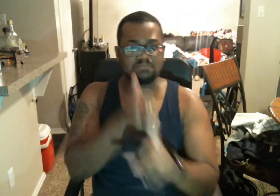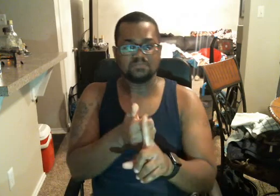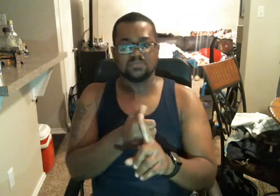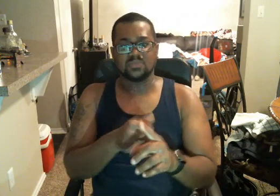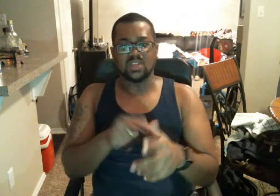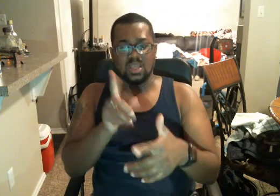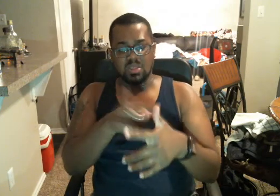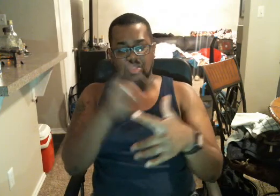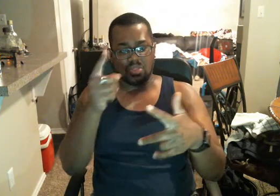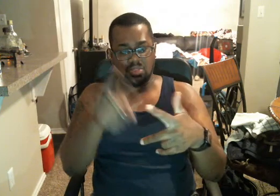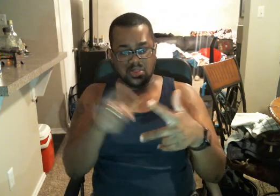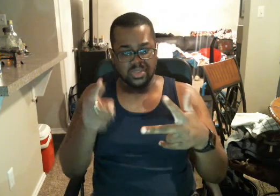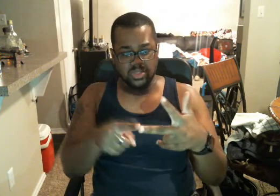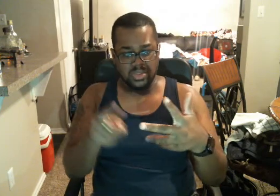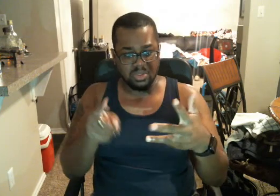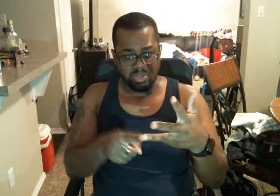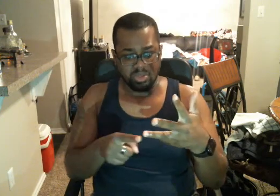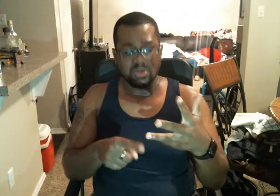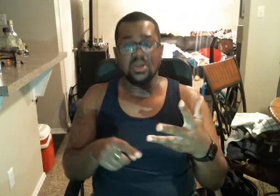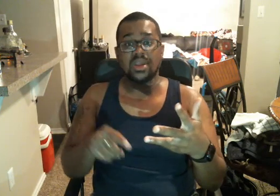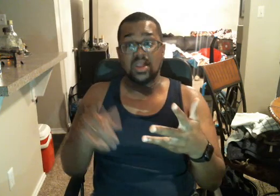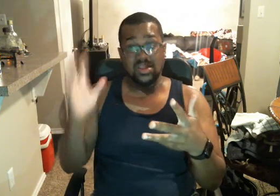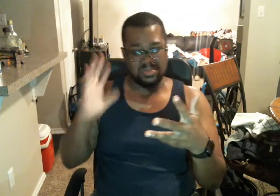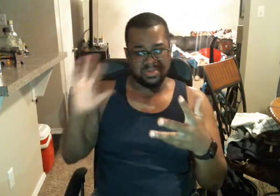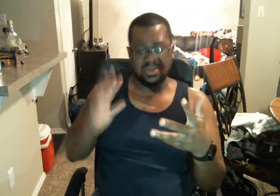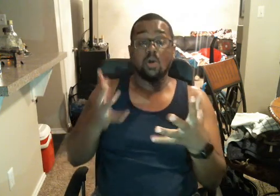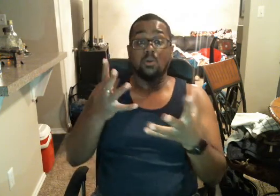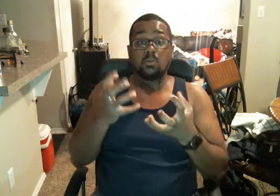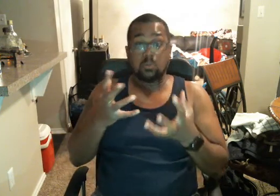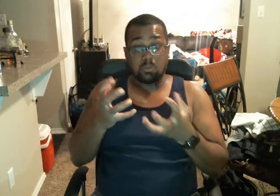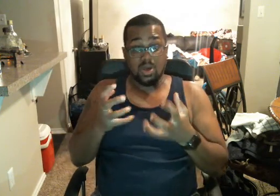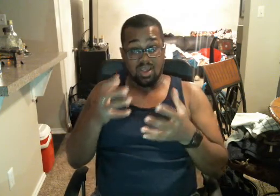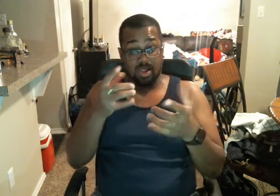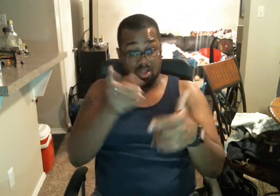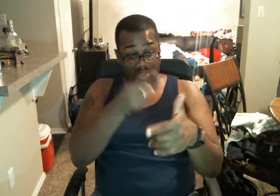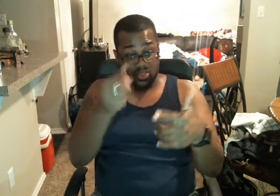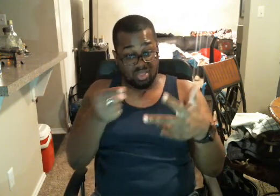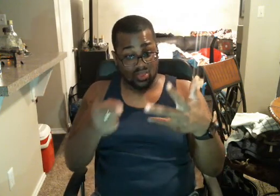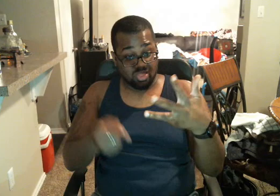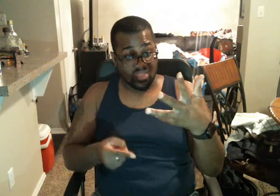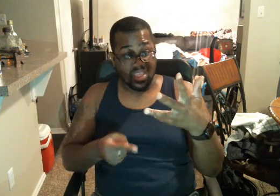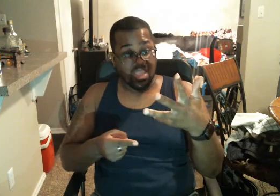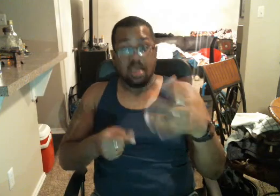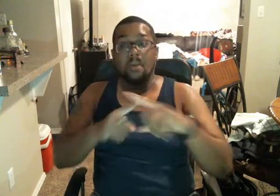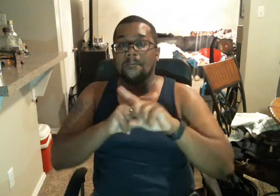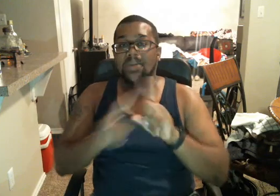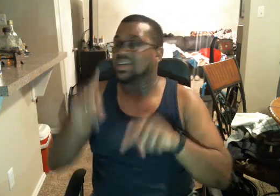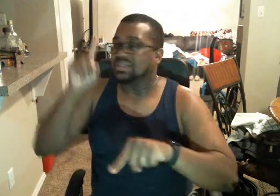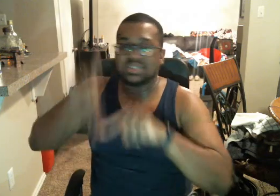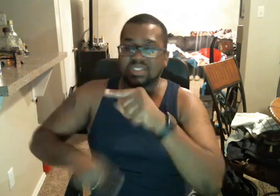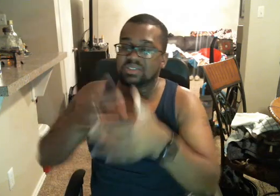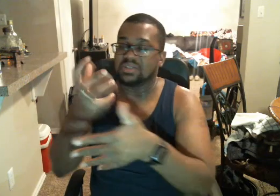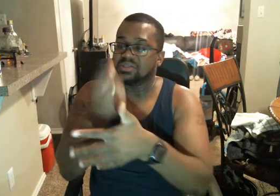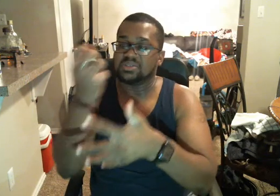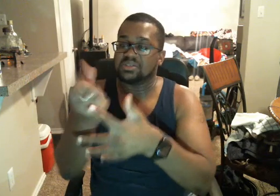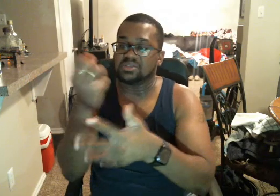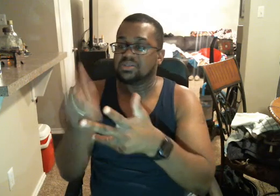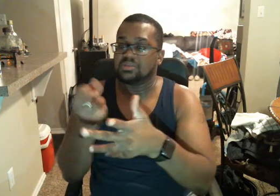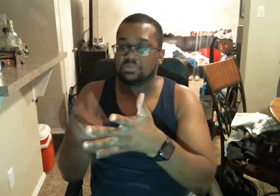that Michael wanted to be, wanted to do with his life, that person couldn't be. And that is at the heart of